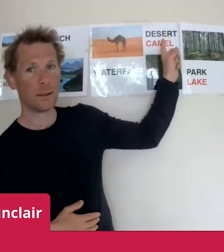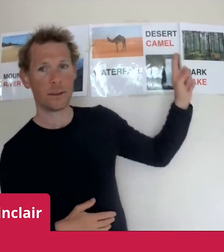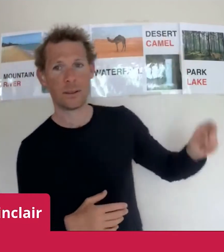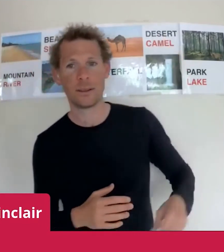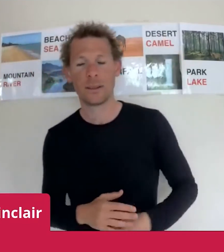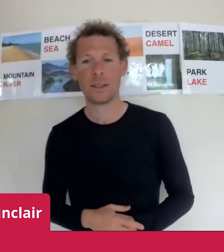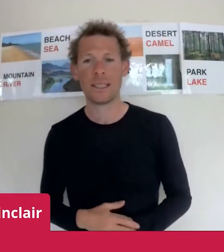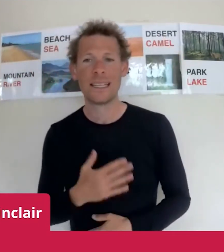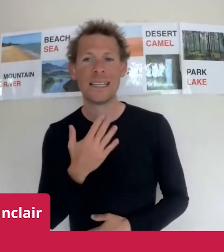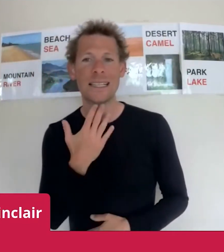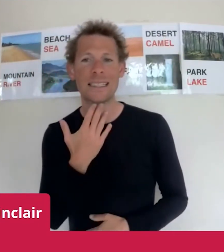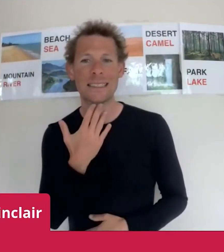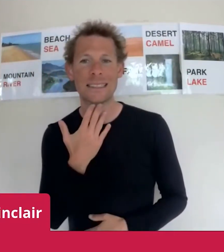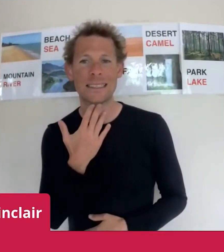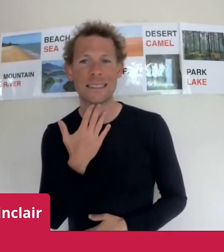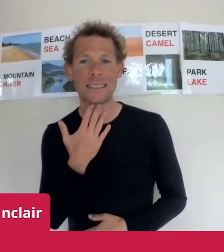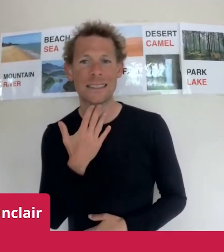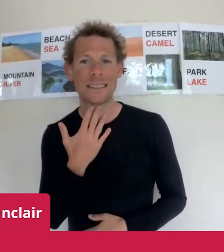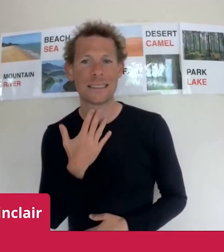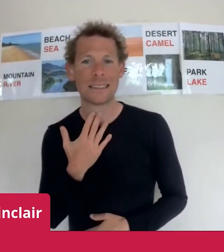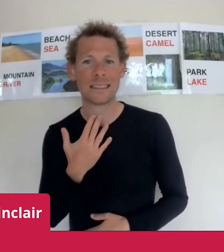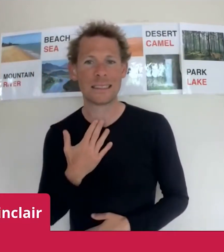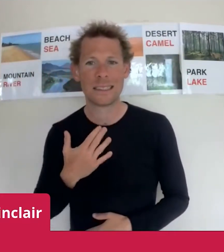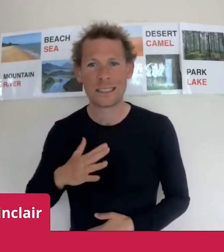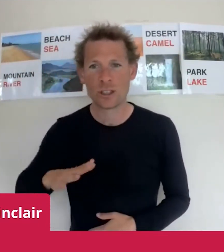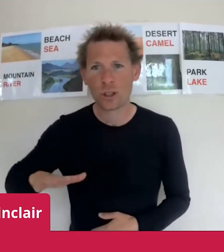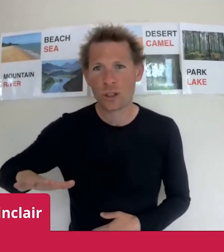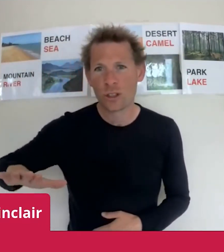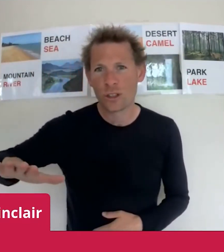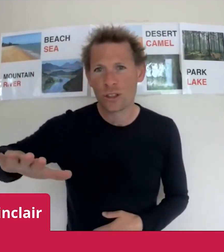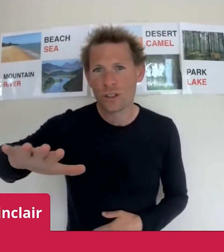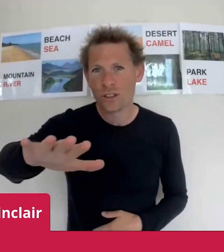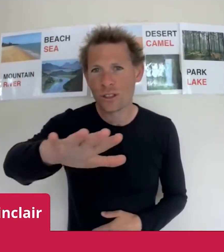Okay, so the first word is desert. And this is the sign.